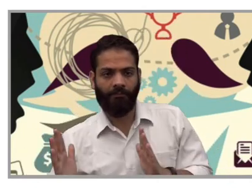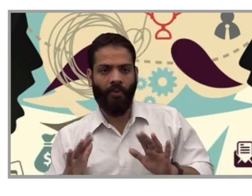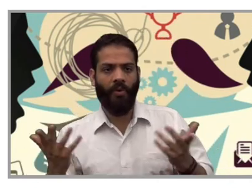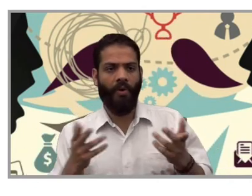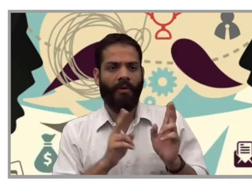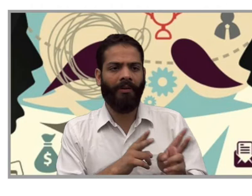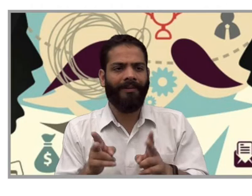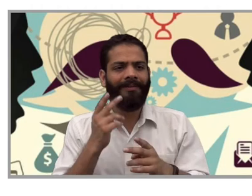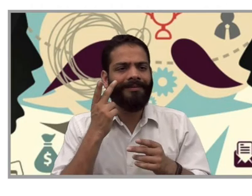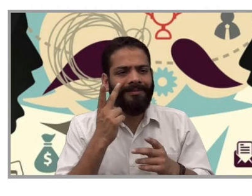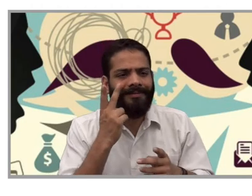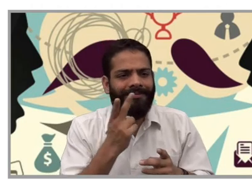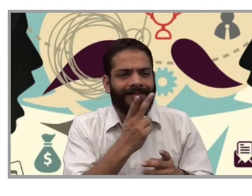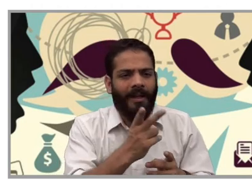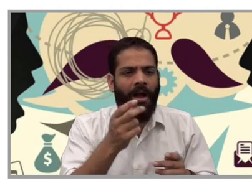space.